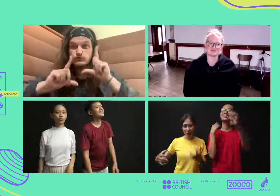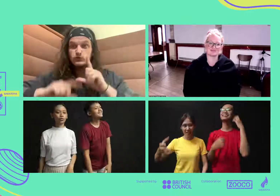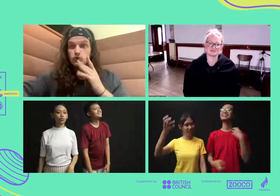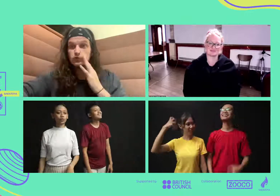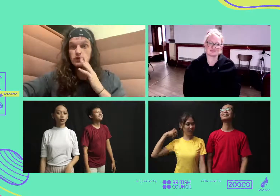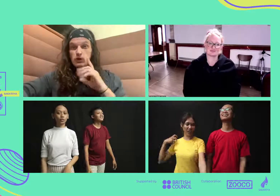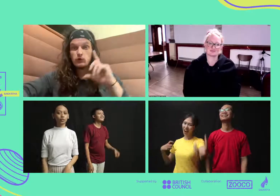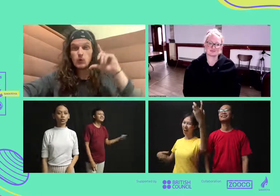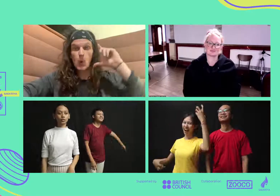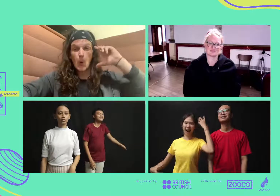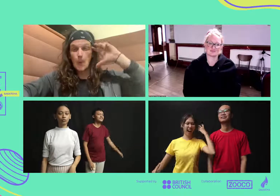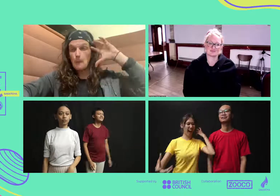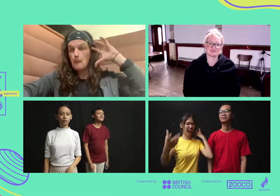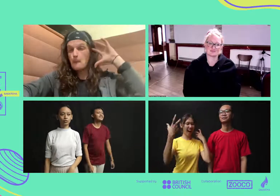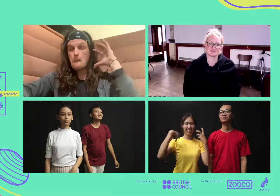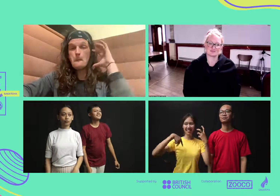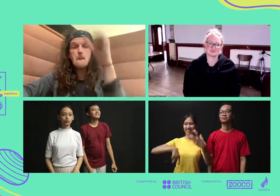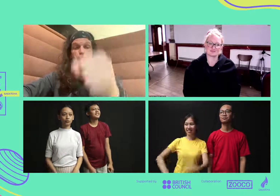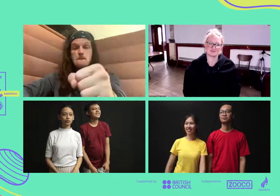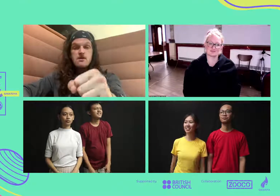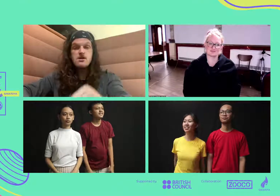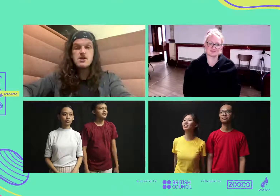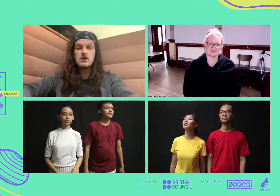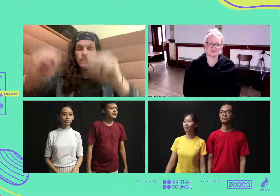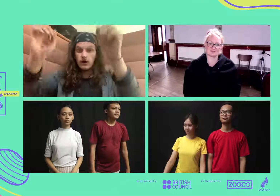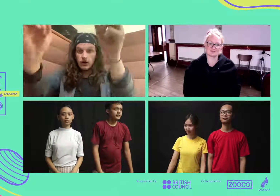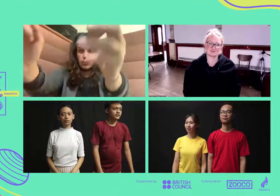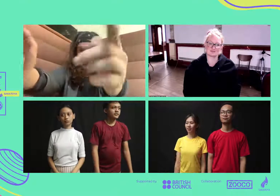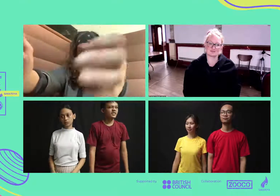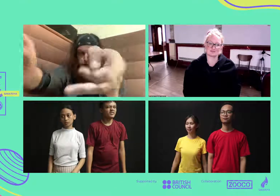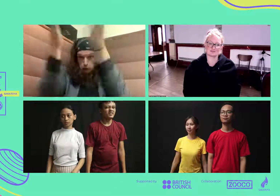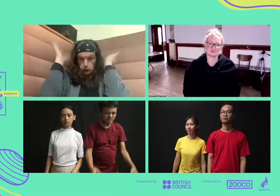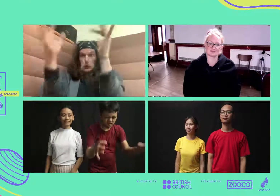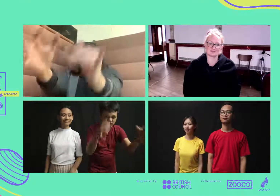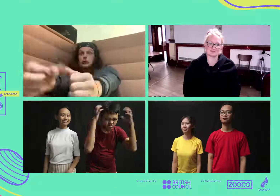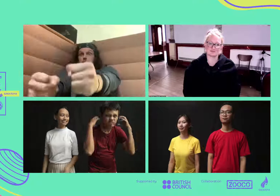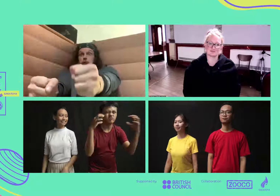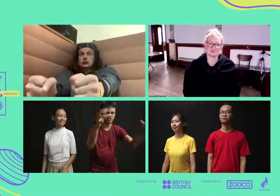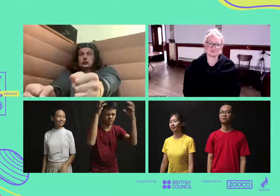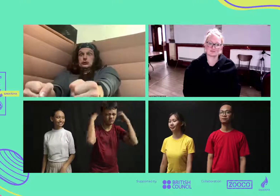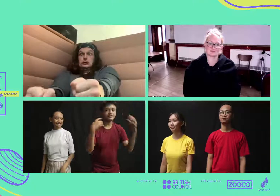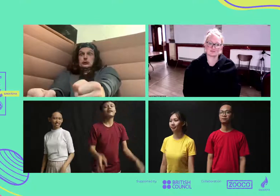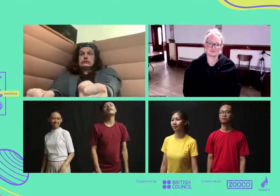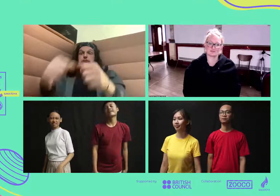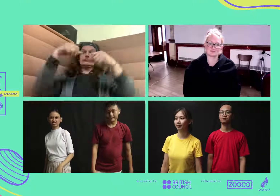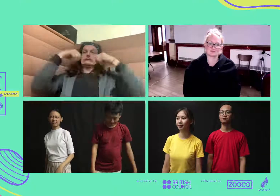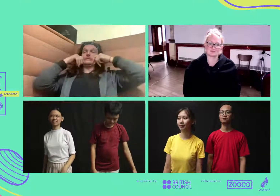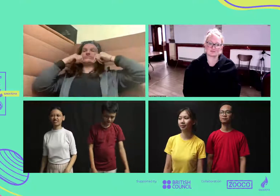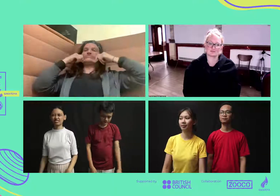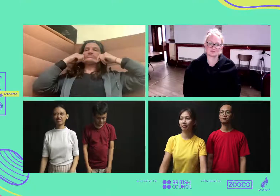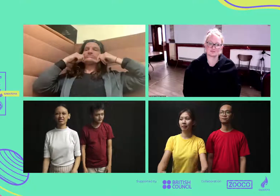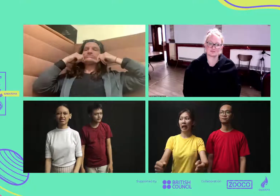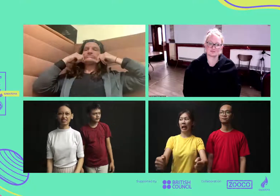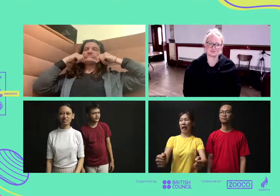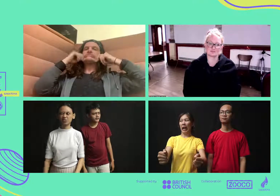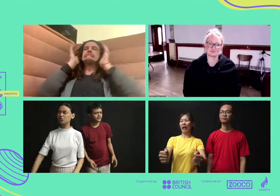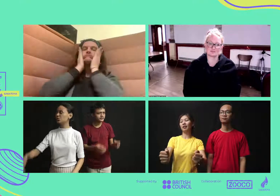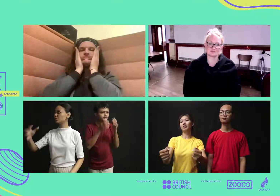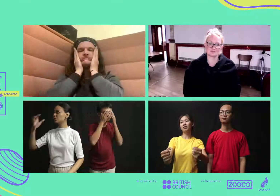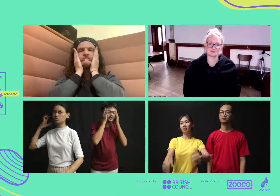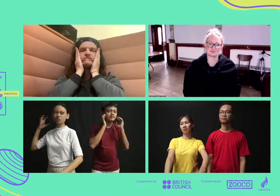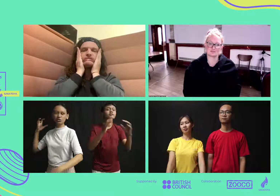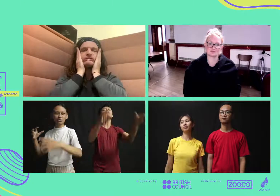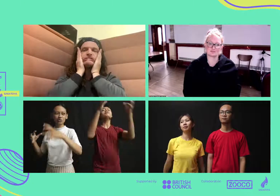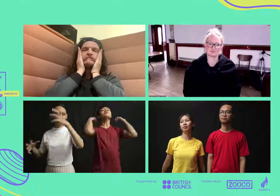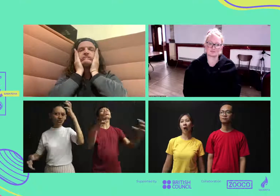Yeah, really. So remember your facial expressions. So when it goes really fast, when the planet's moving past you really